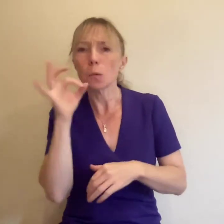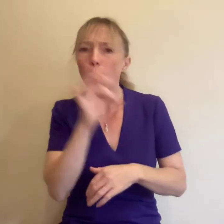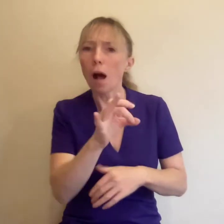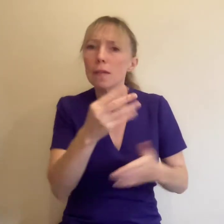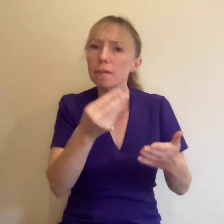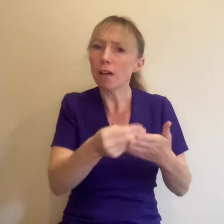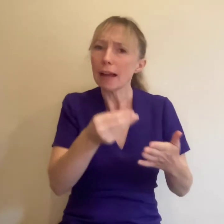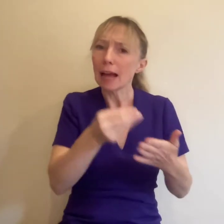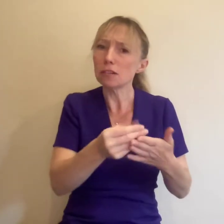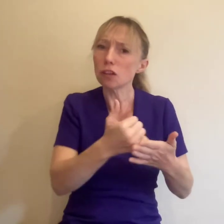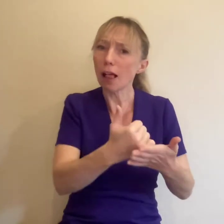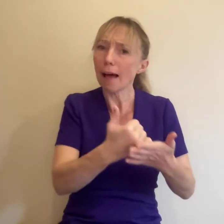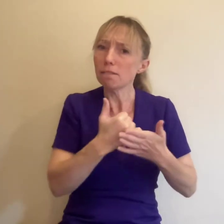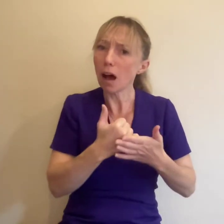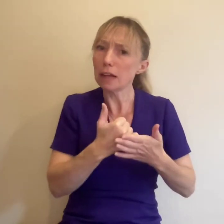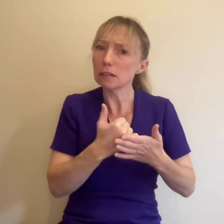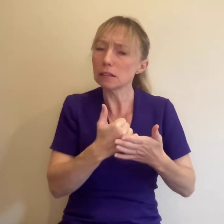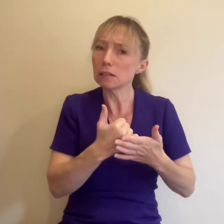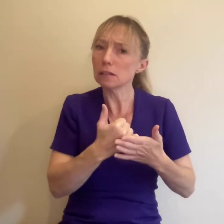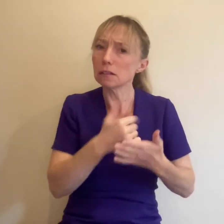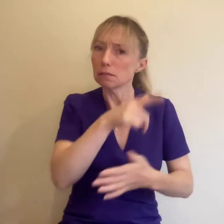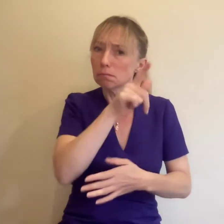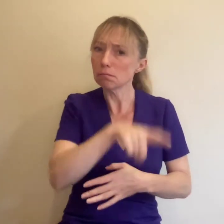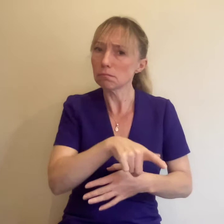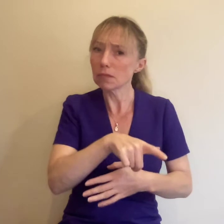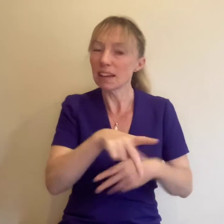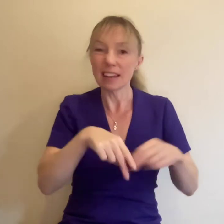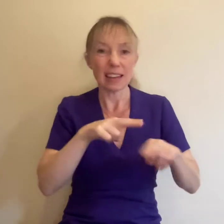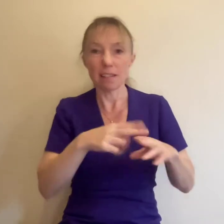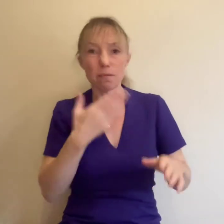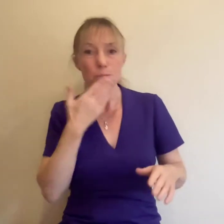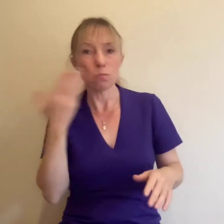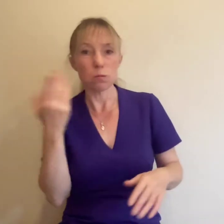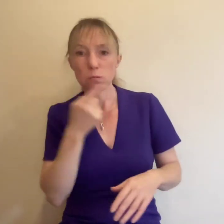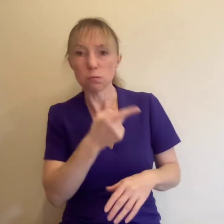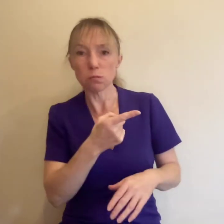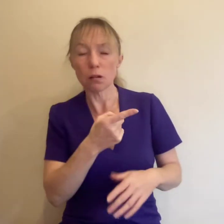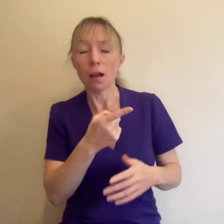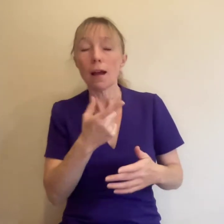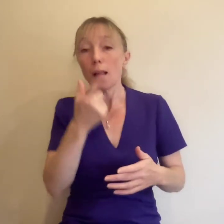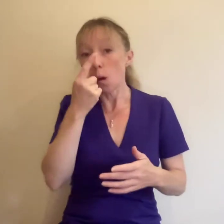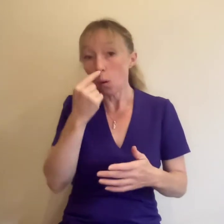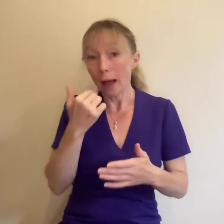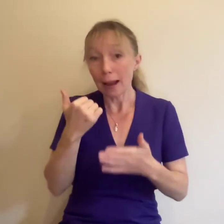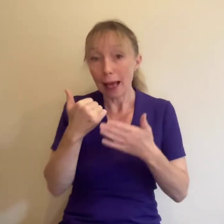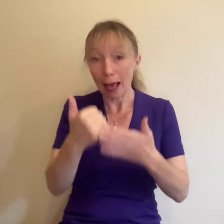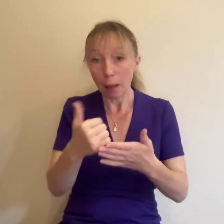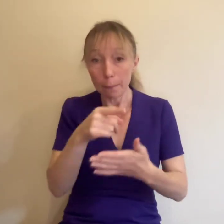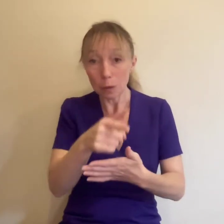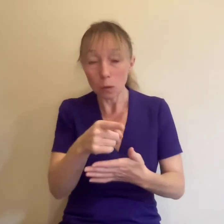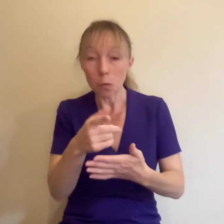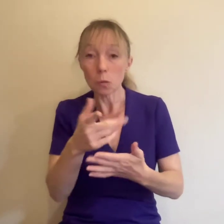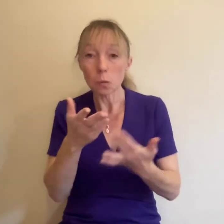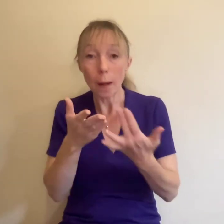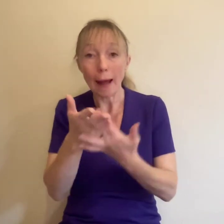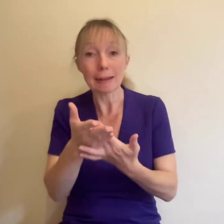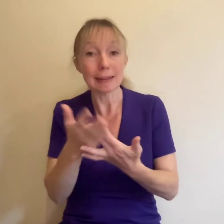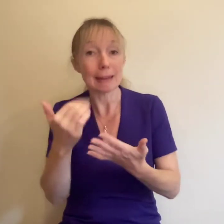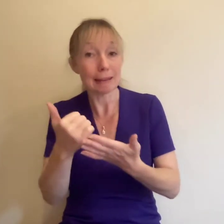advisor. If you do not have a financial advisor, we can help you to get access to the advice you need.